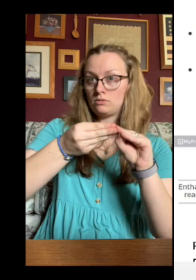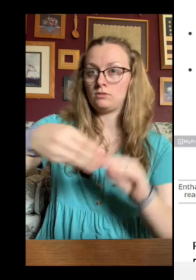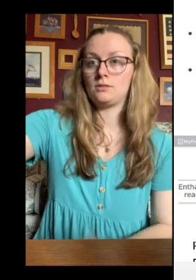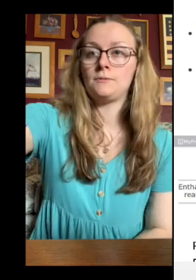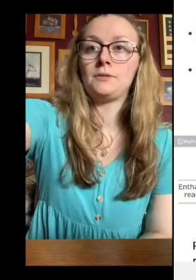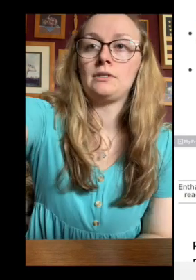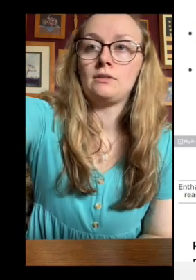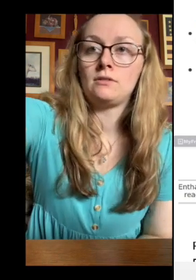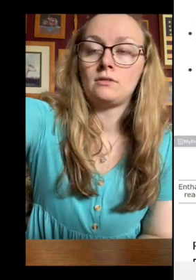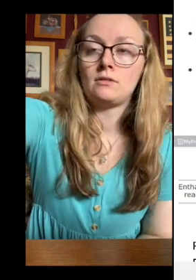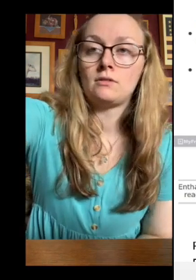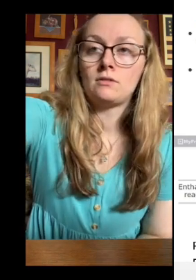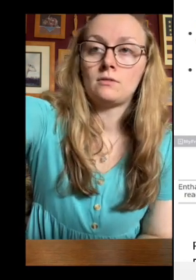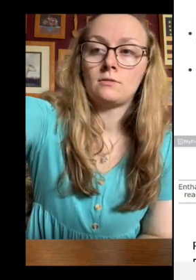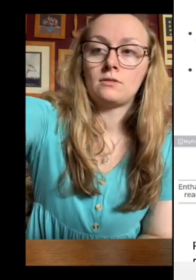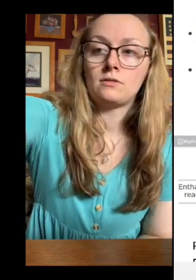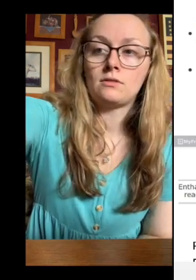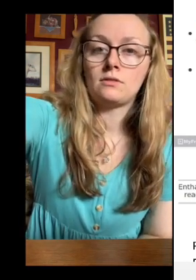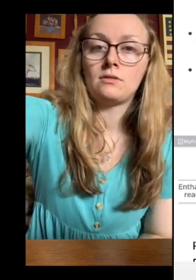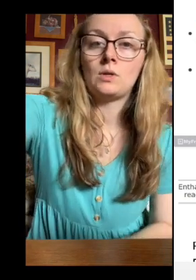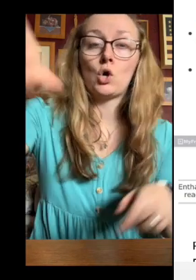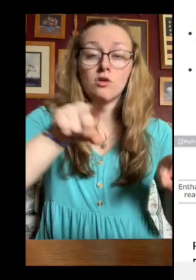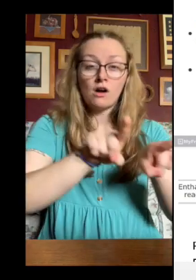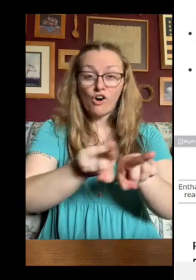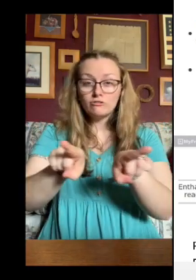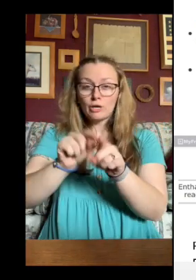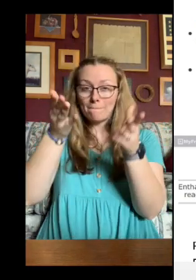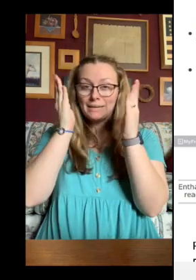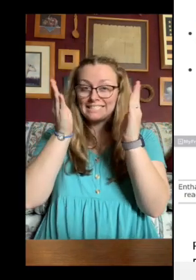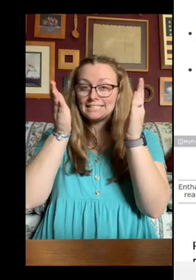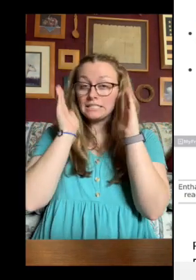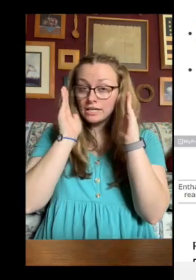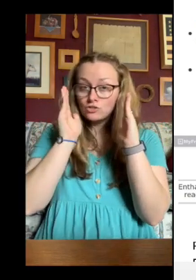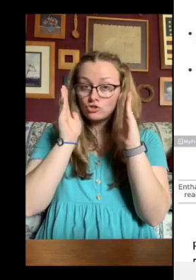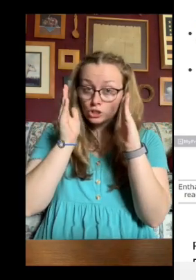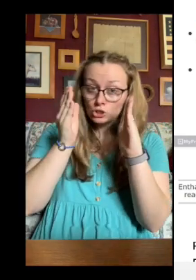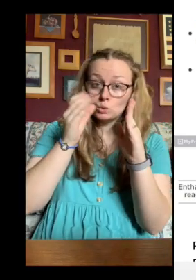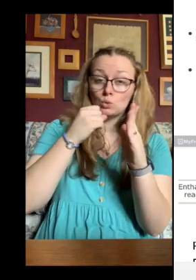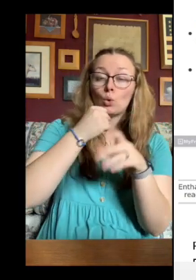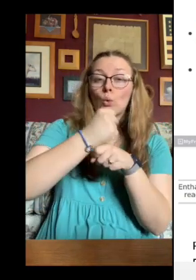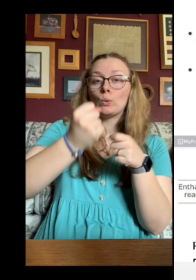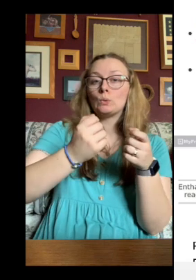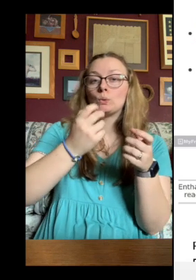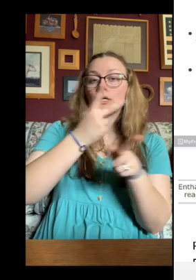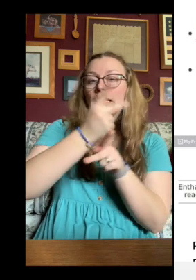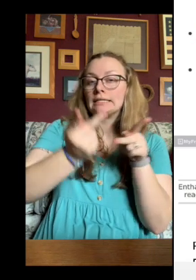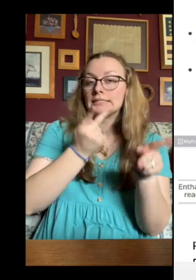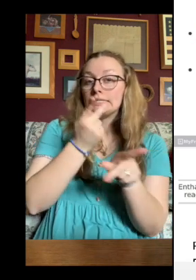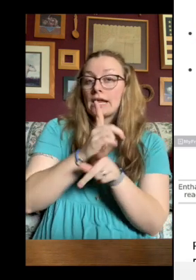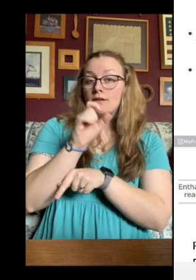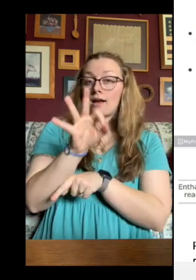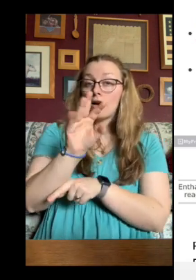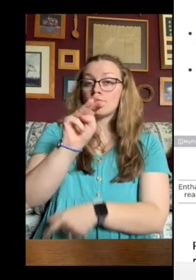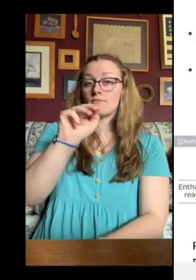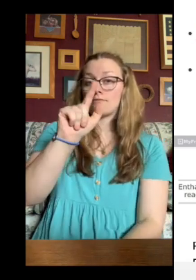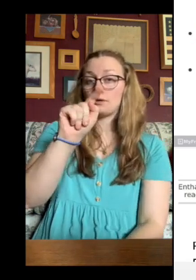Also pay attention to state of matter. Notice we got water, here is liquid and